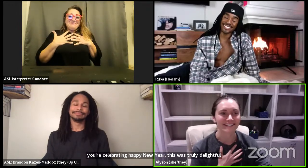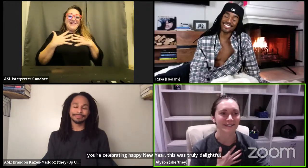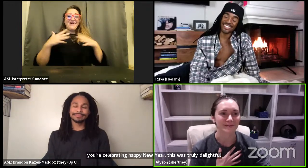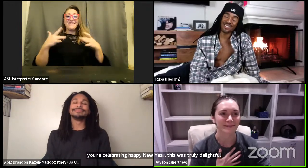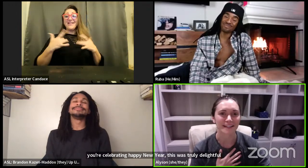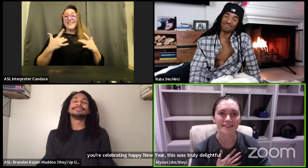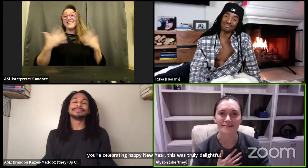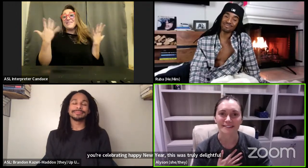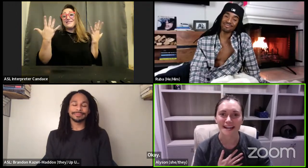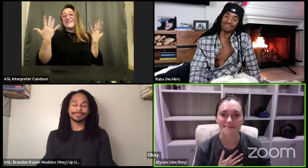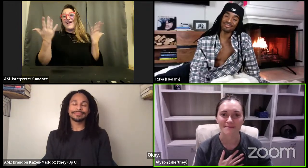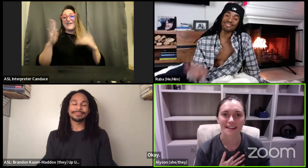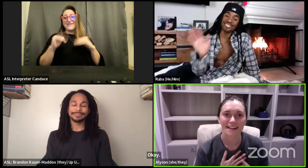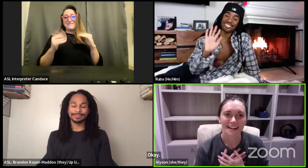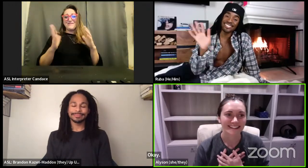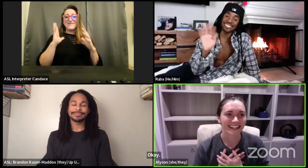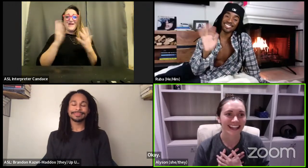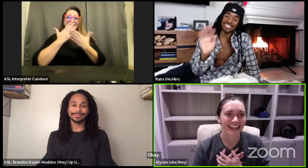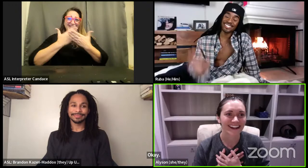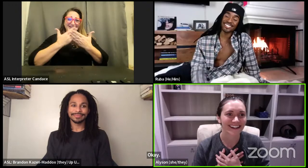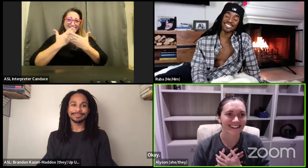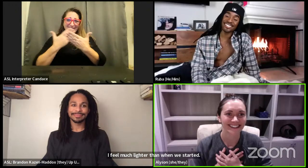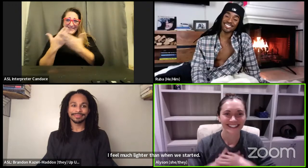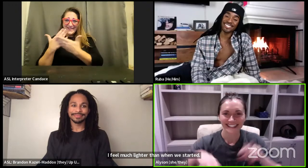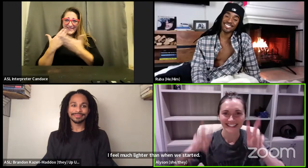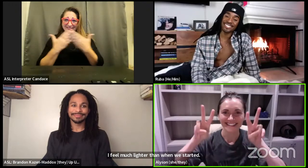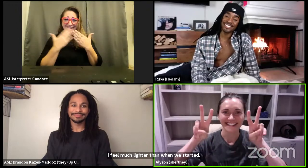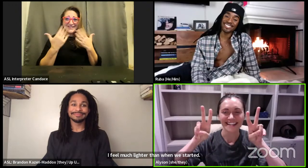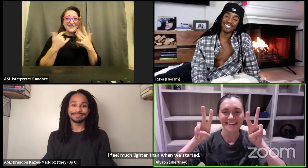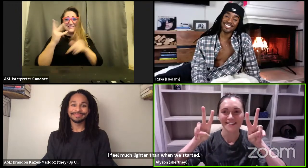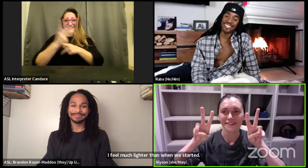started. So thank you for that. Take care.